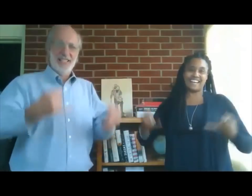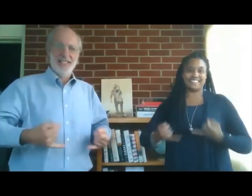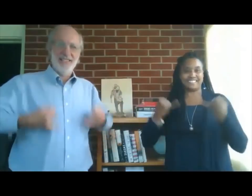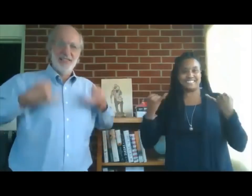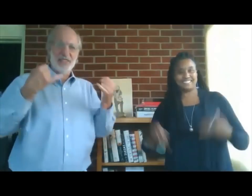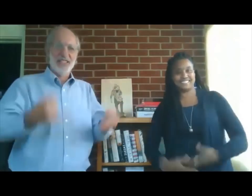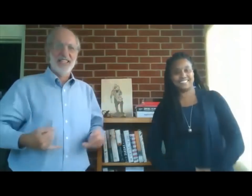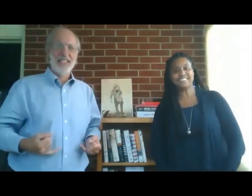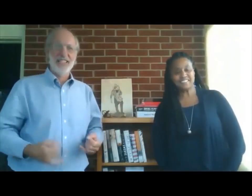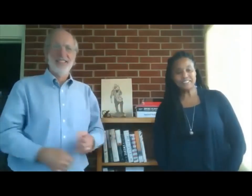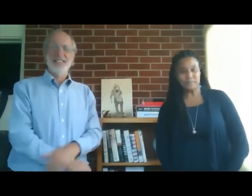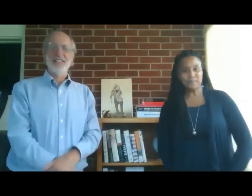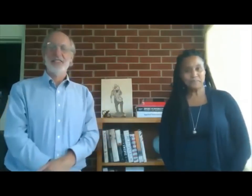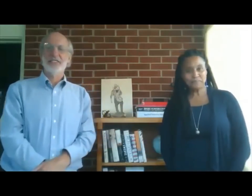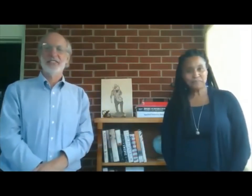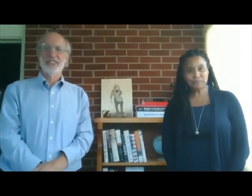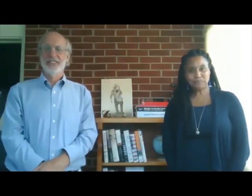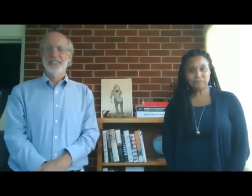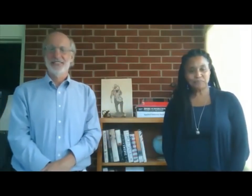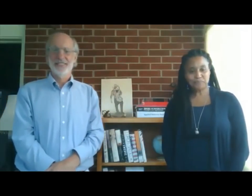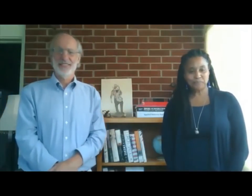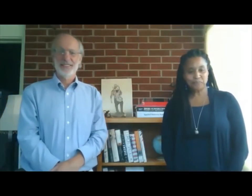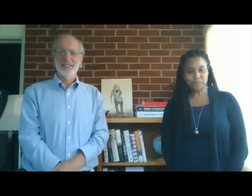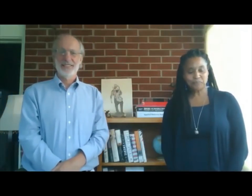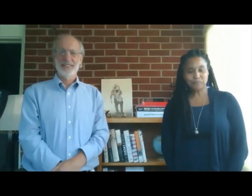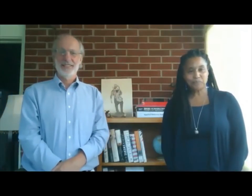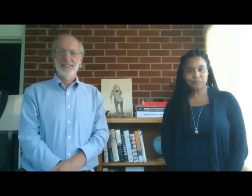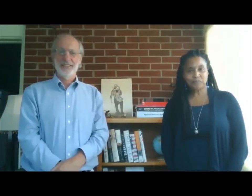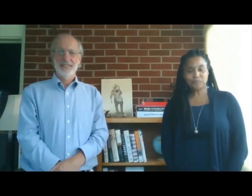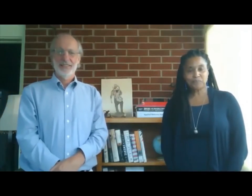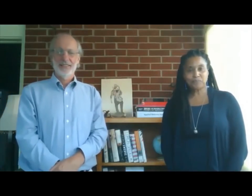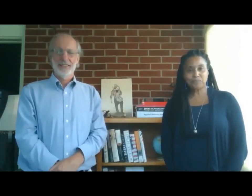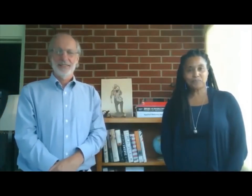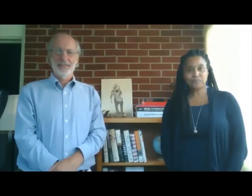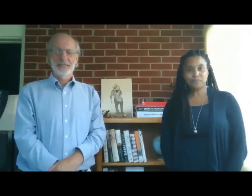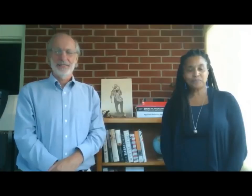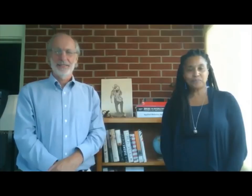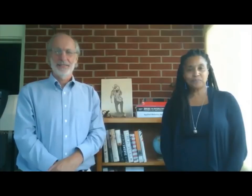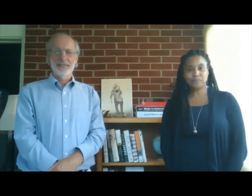Spaghetti. Yeah. Spaghetti. Your turn.